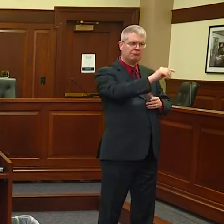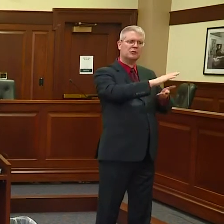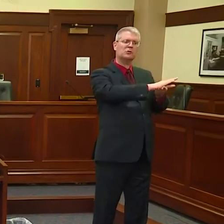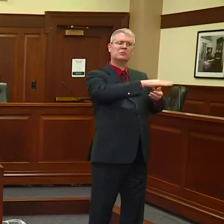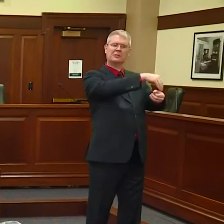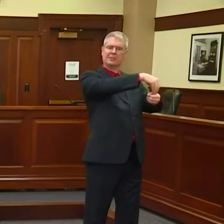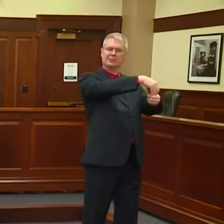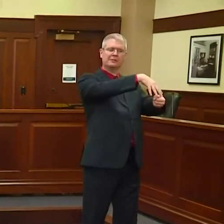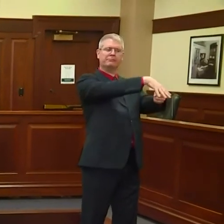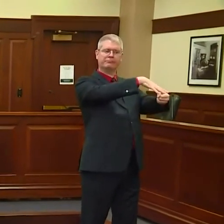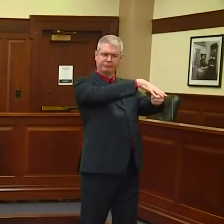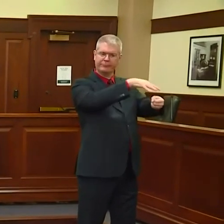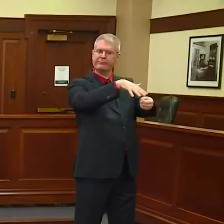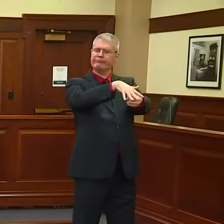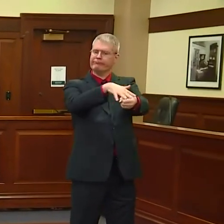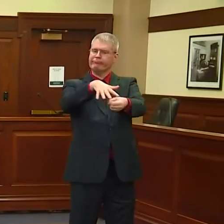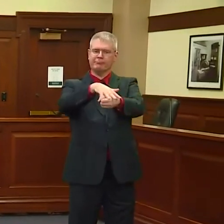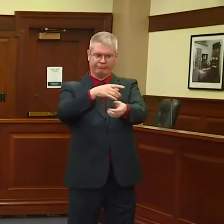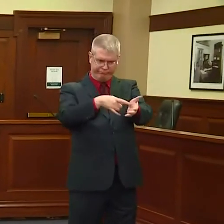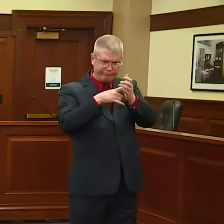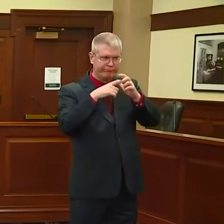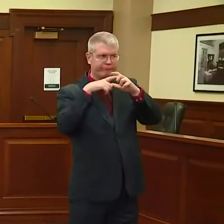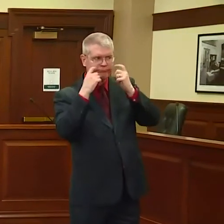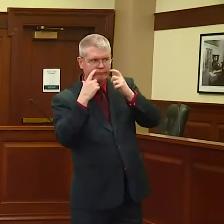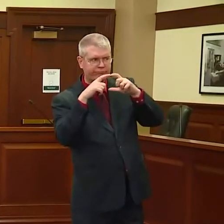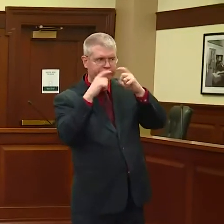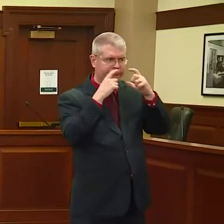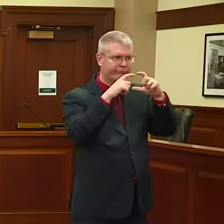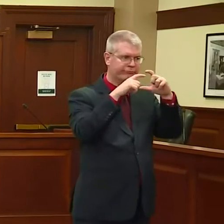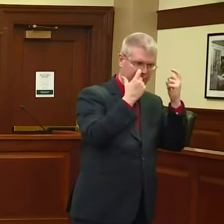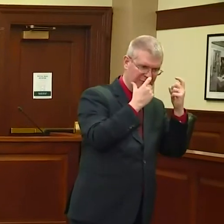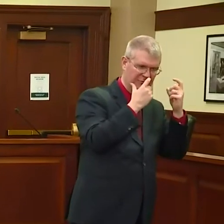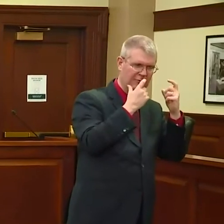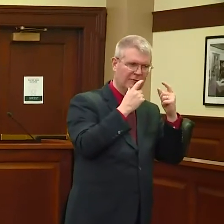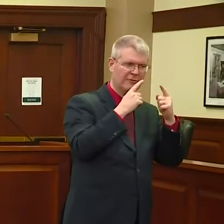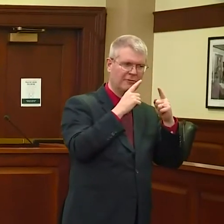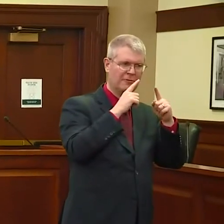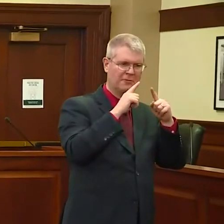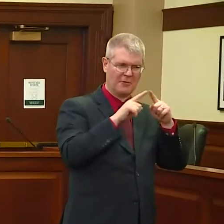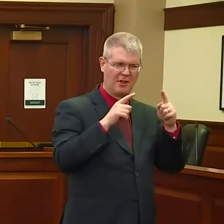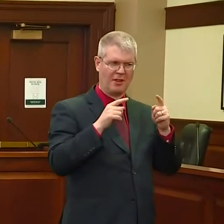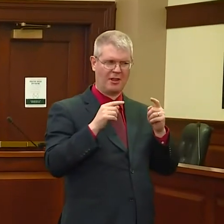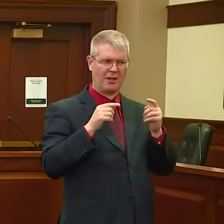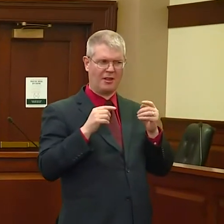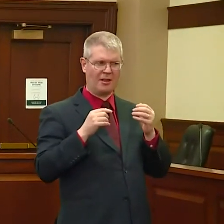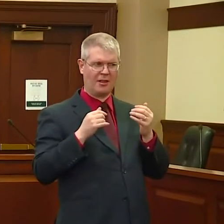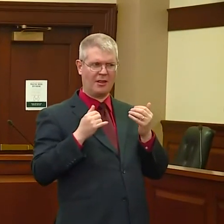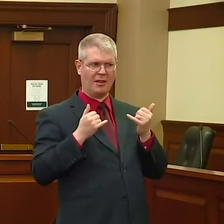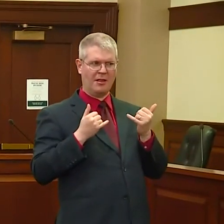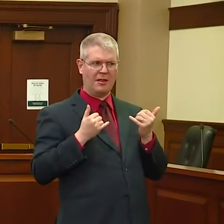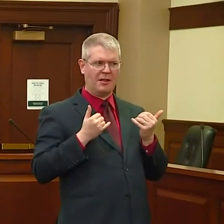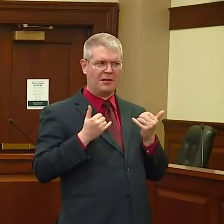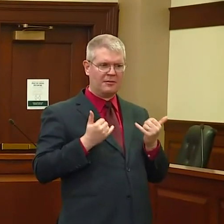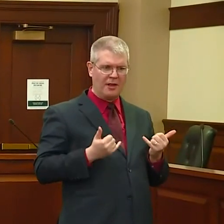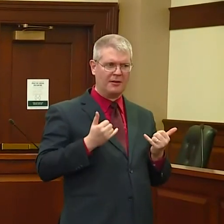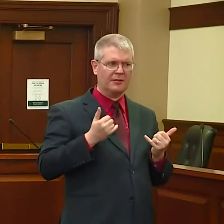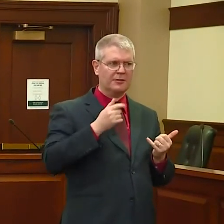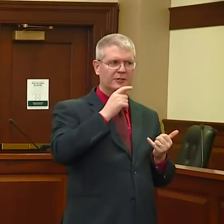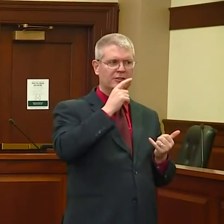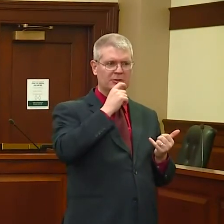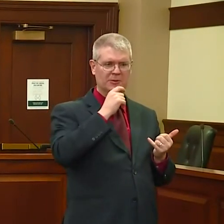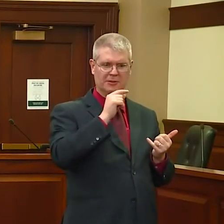No. I mean, it's what's happened was when several of the businesses